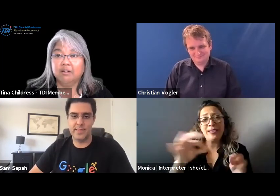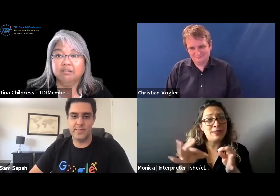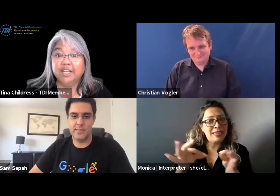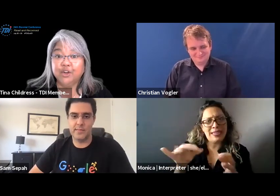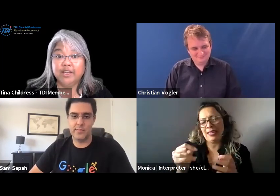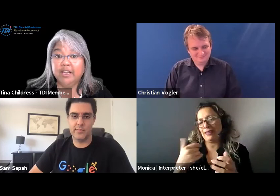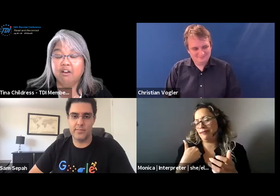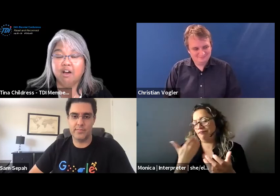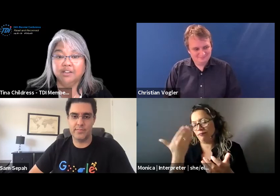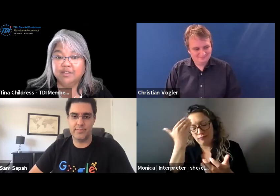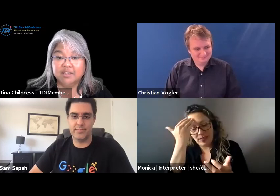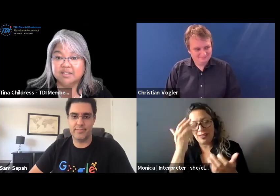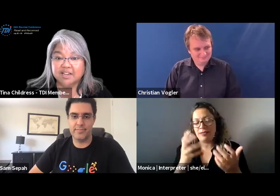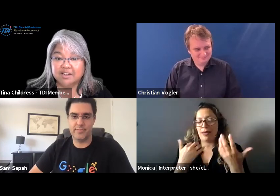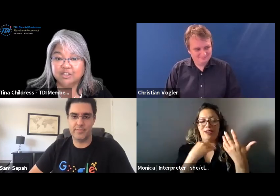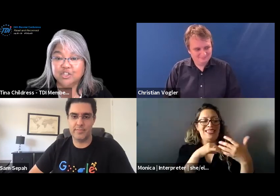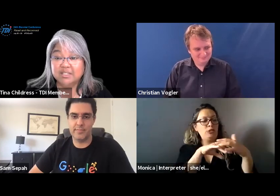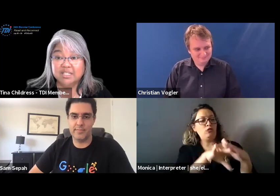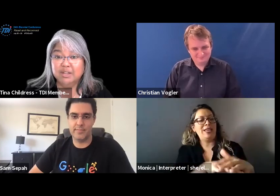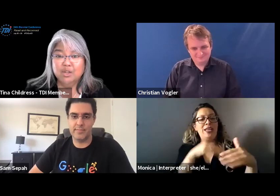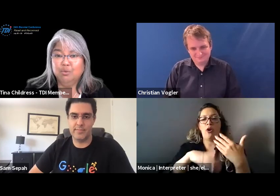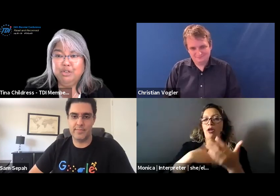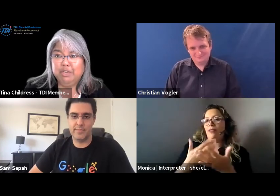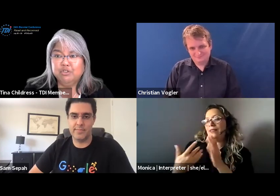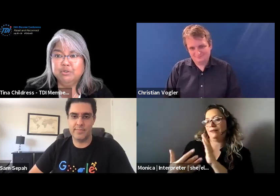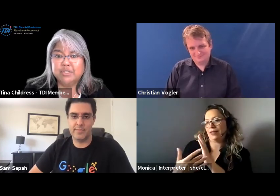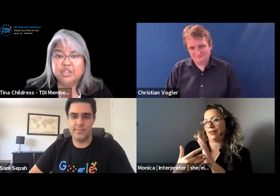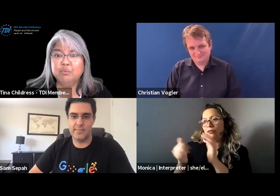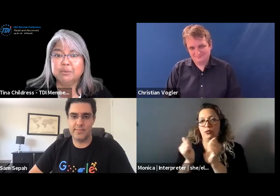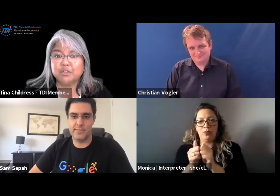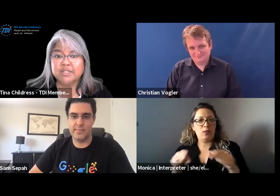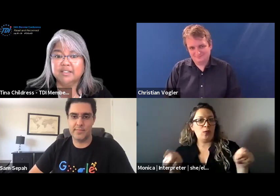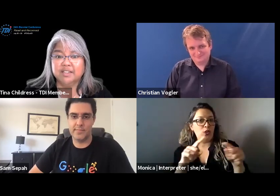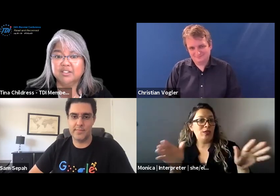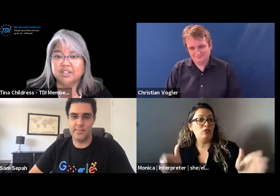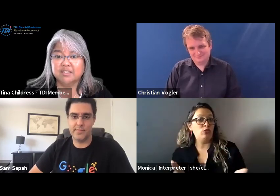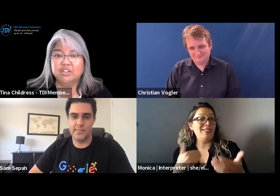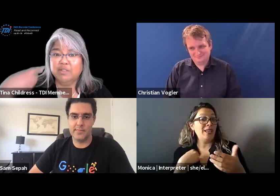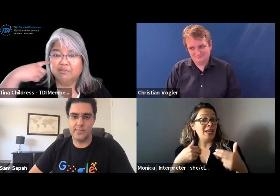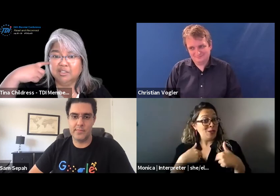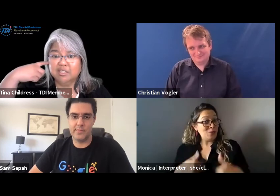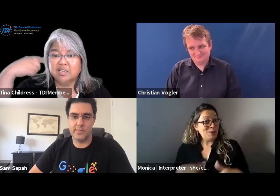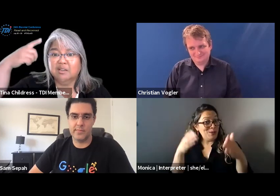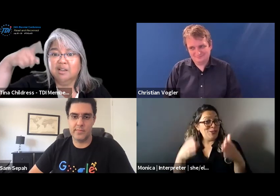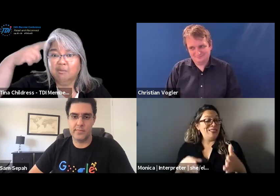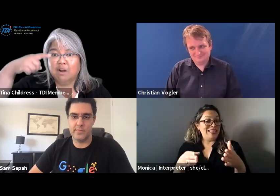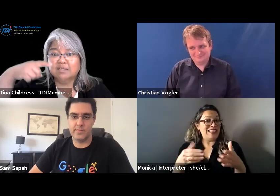about integrating all of these technologies. And when you introduce a human person into this, you know, they have to listen,